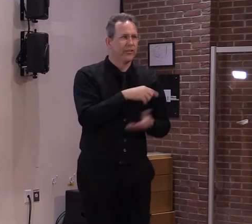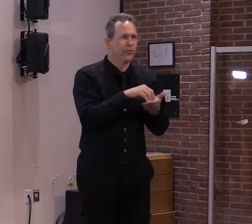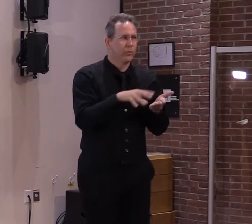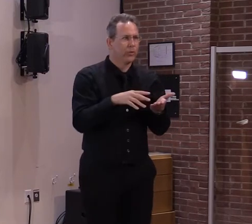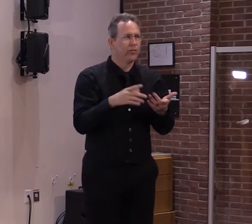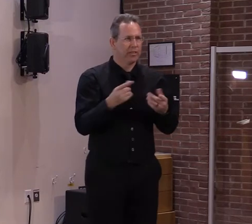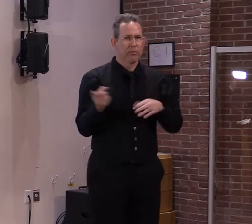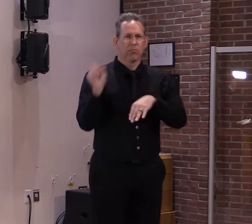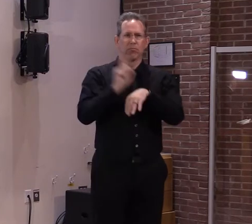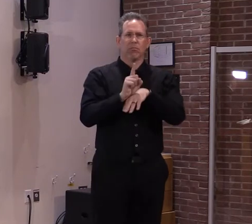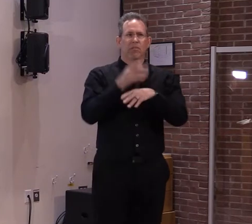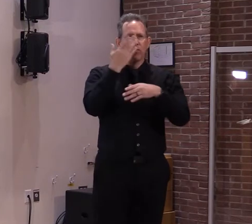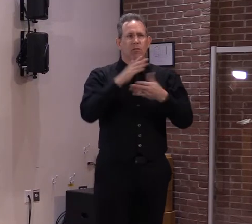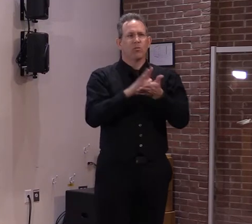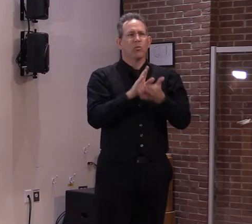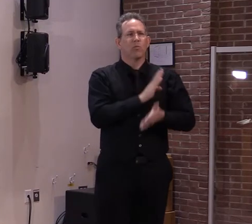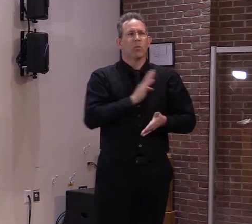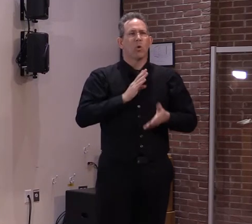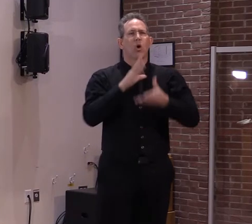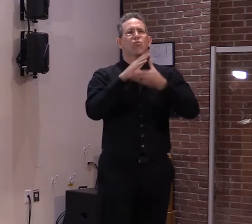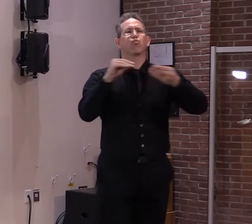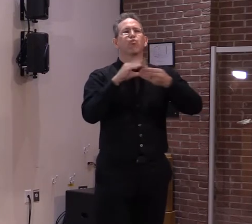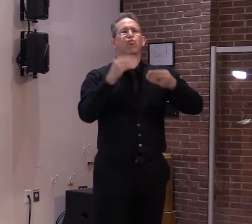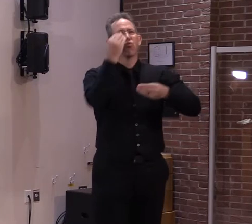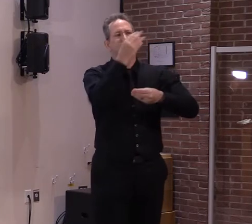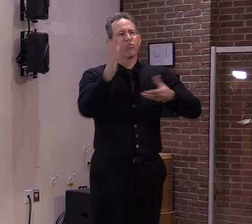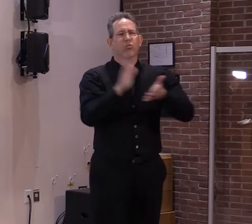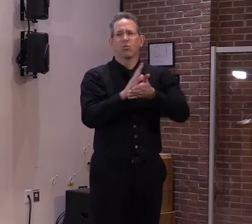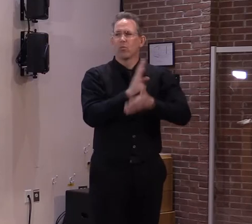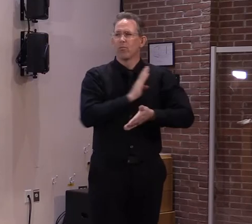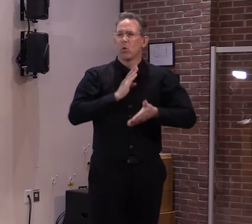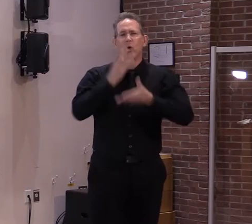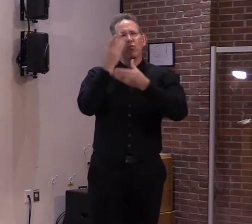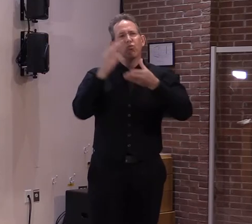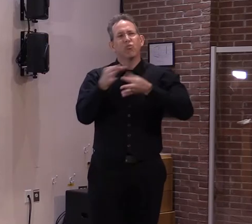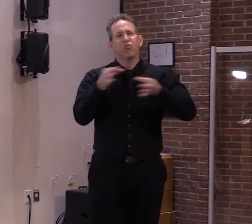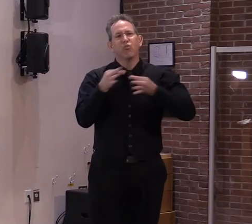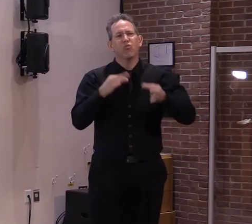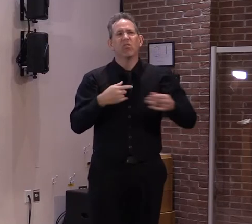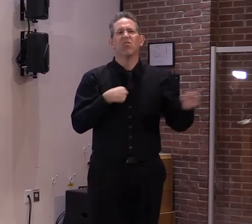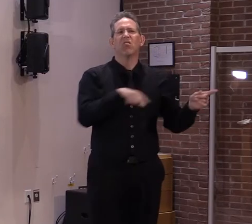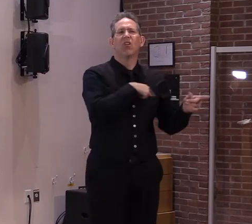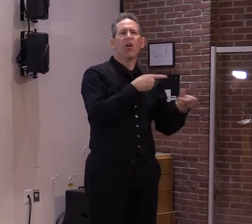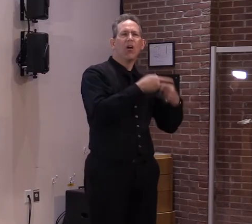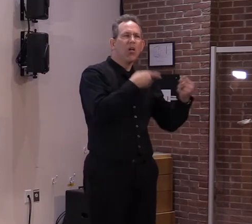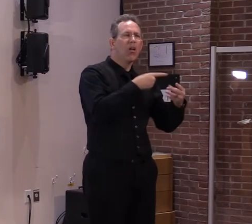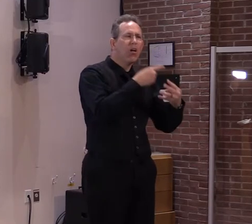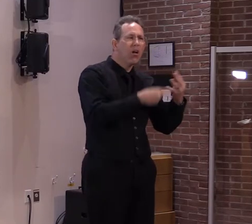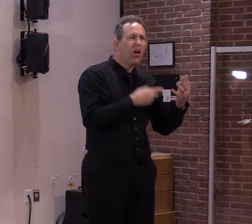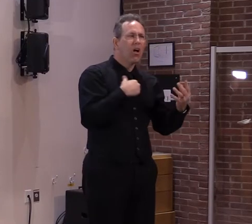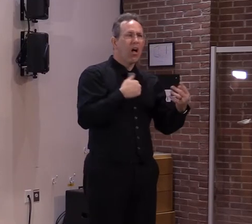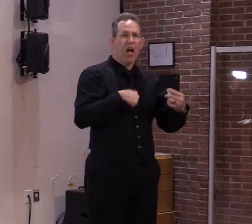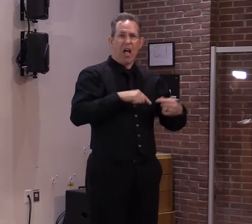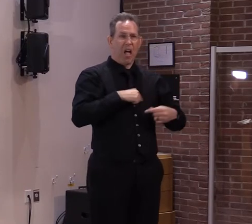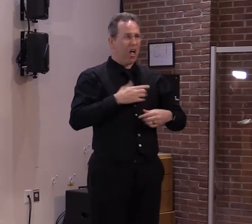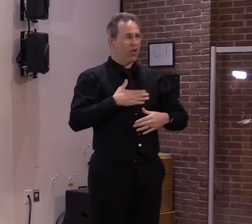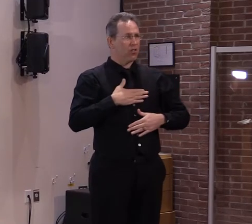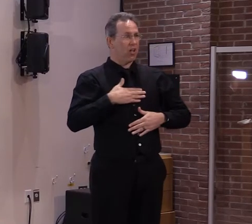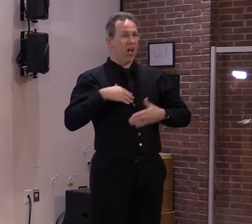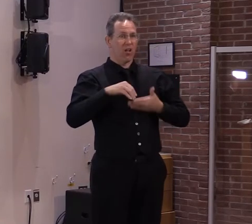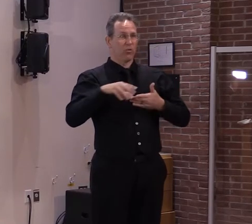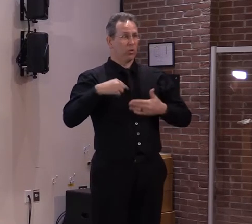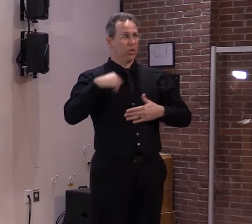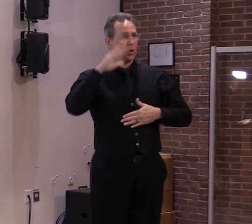talked to the school board and administrators, and they said that they were not, that they knew that they